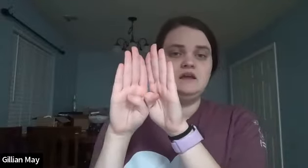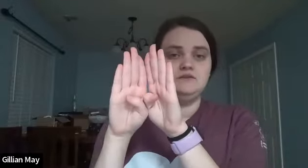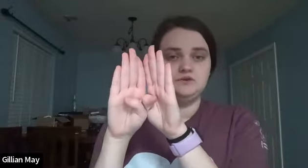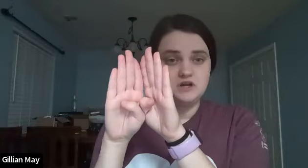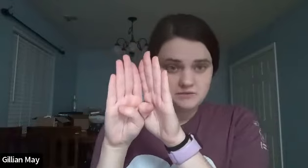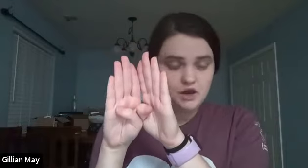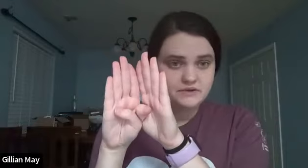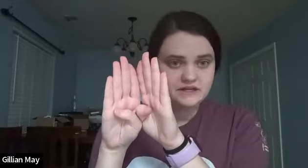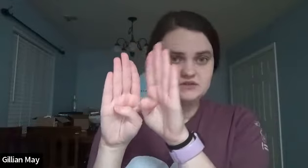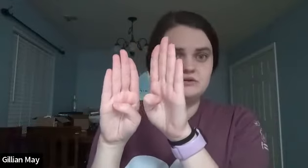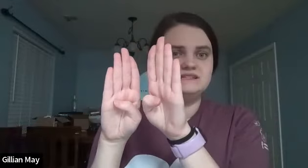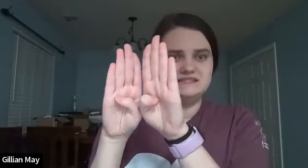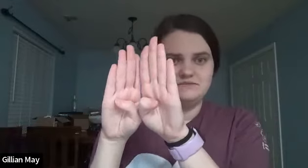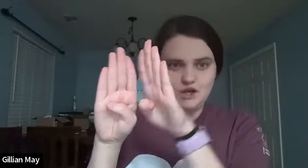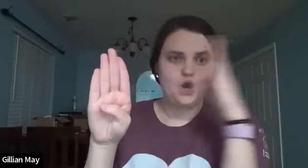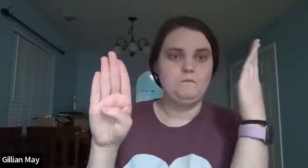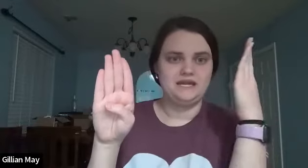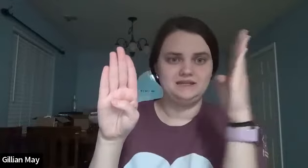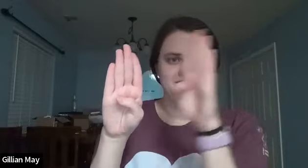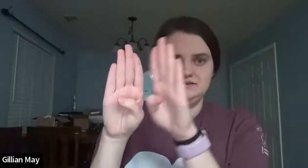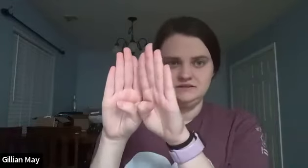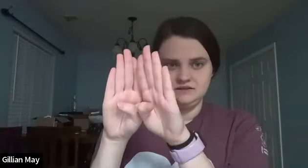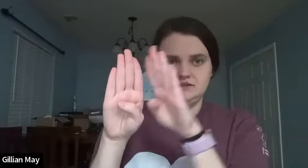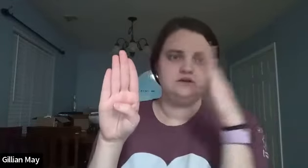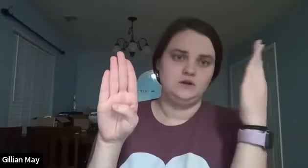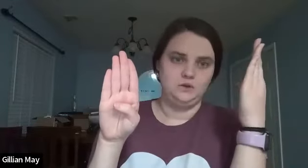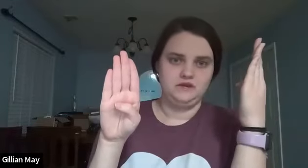If you're talking about opening a door, it's the same thing. Open.